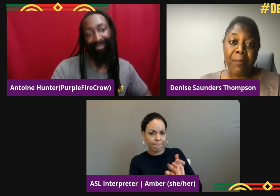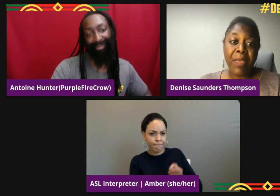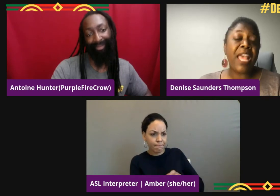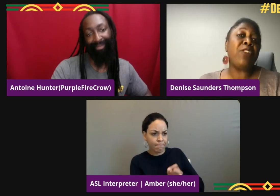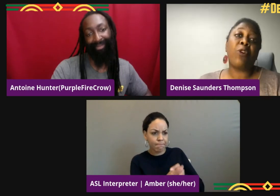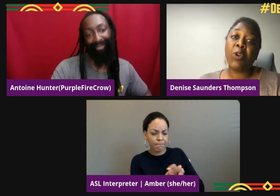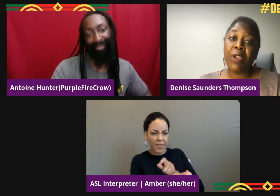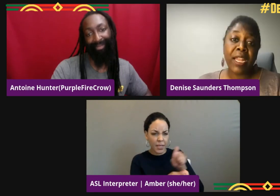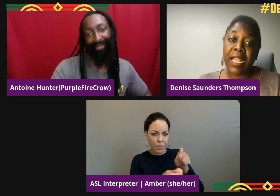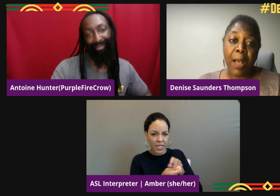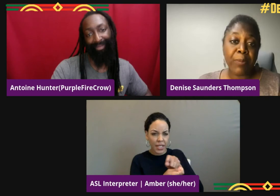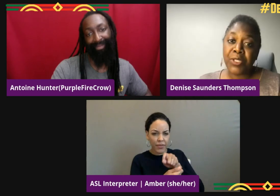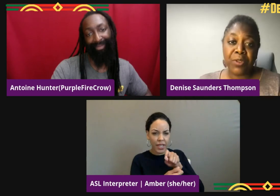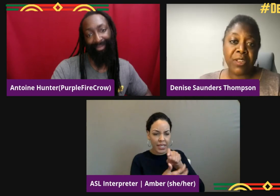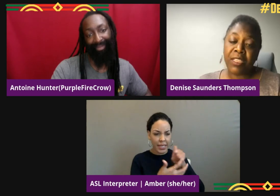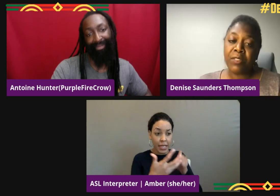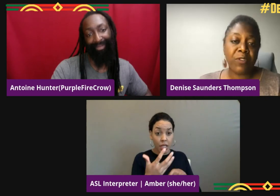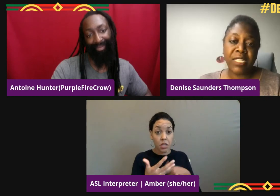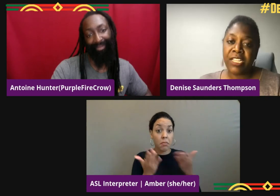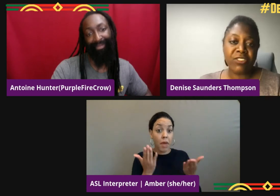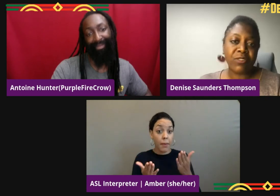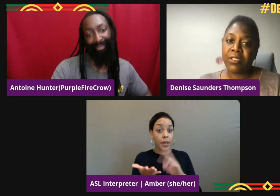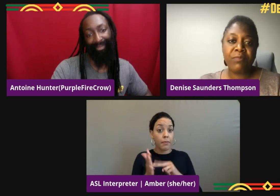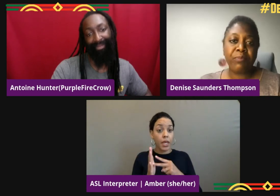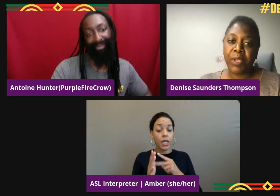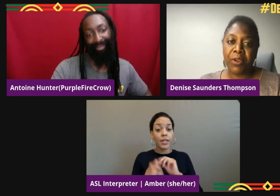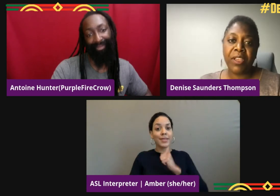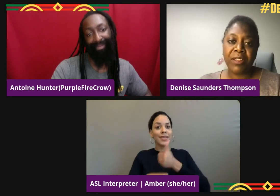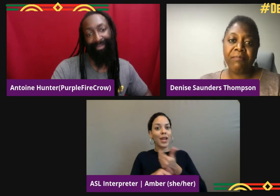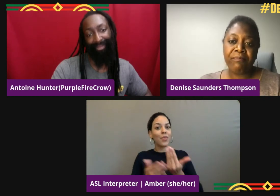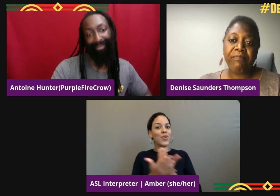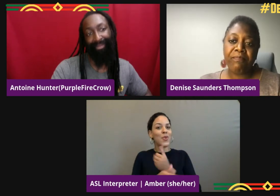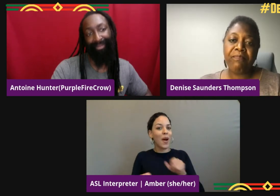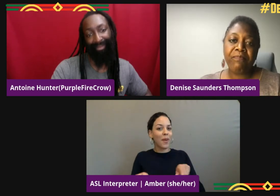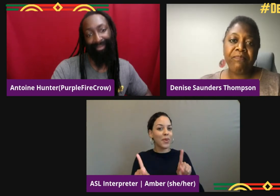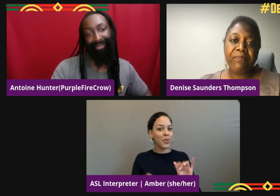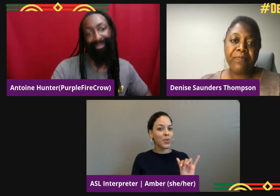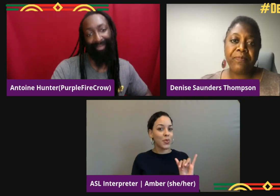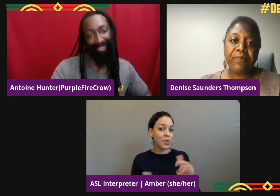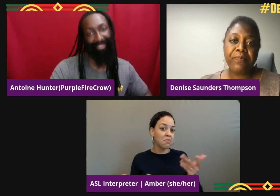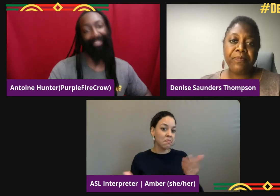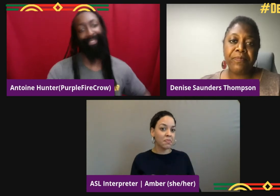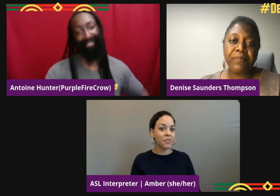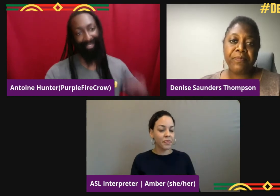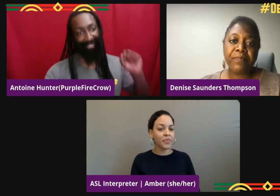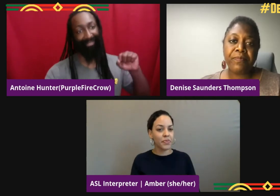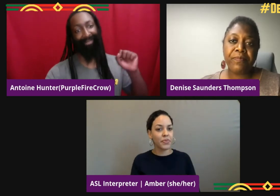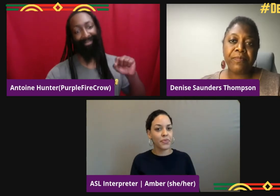addressing them and or creating opportunities for dancers, period.